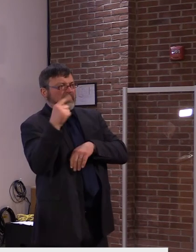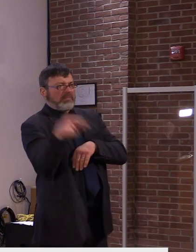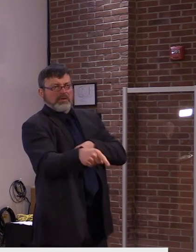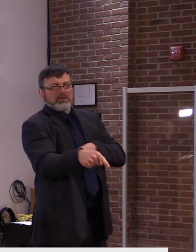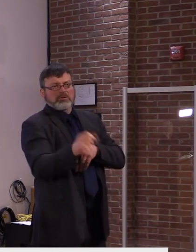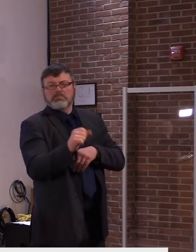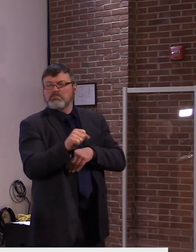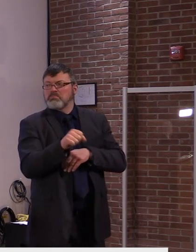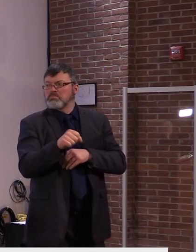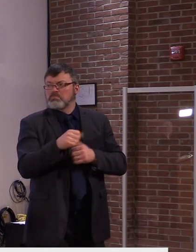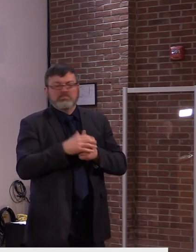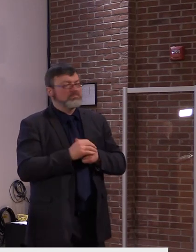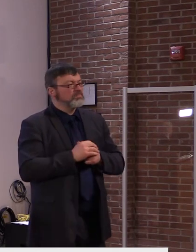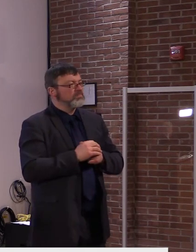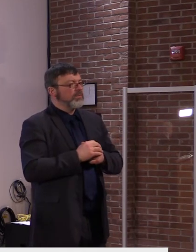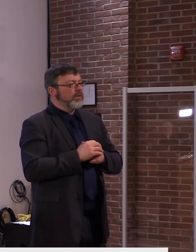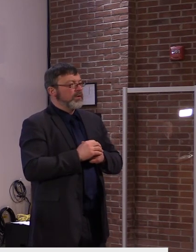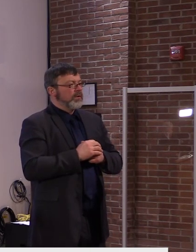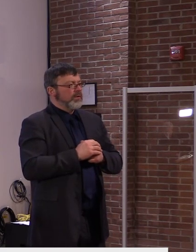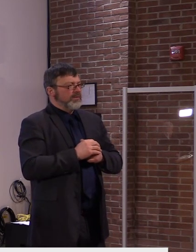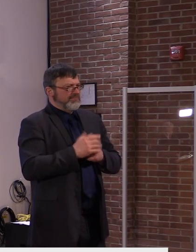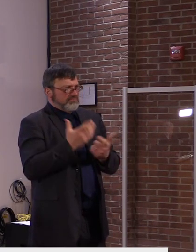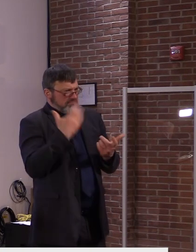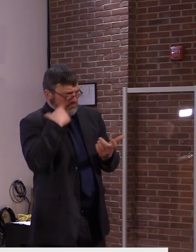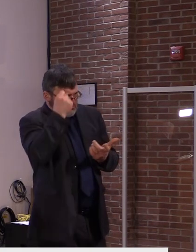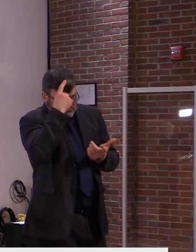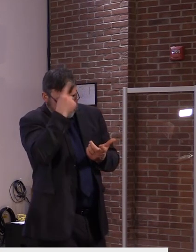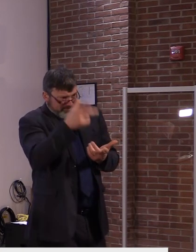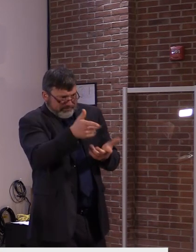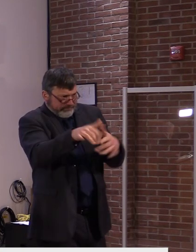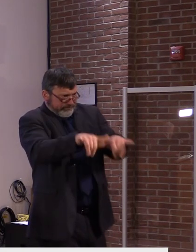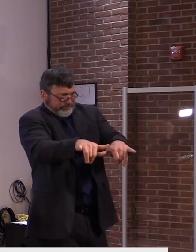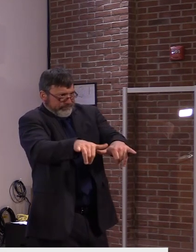but that's their home. And if we have to, we'll bring the vaccine to them.